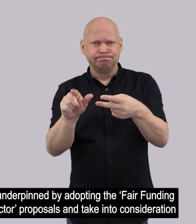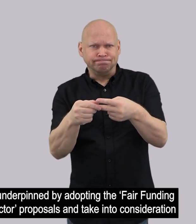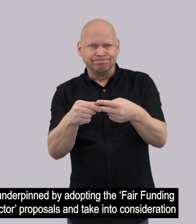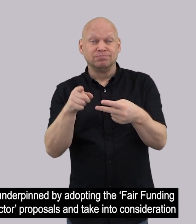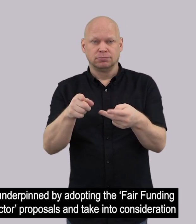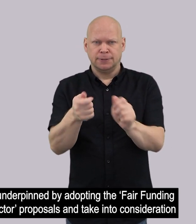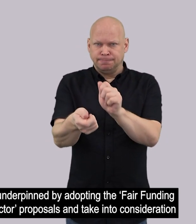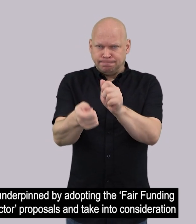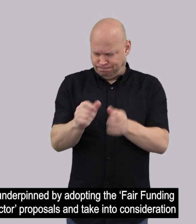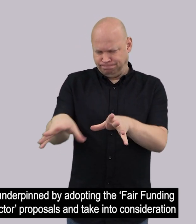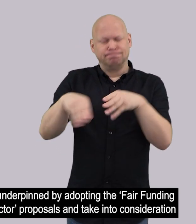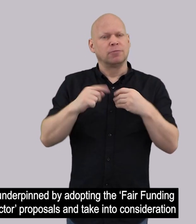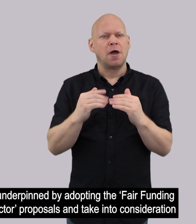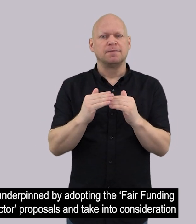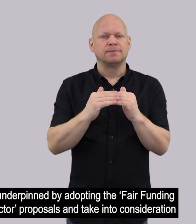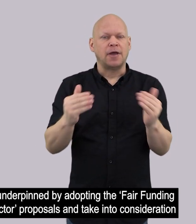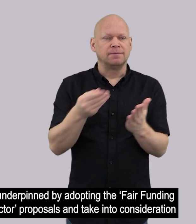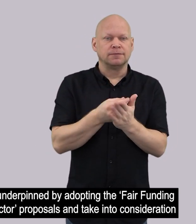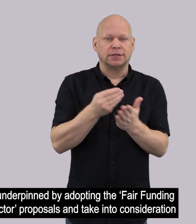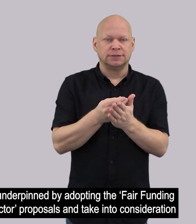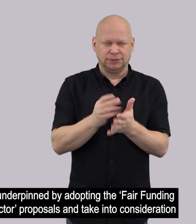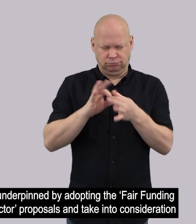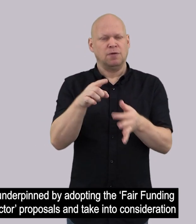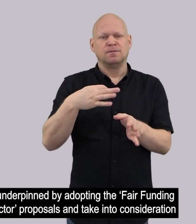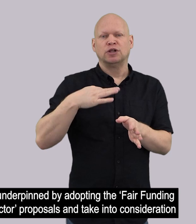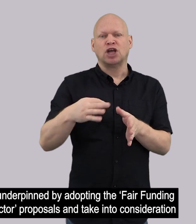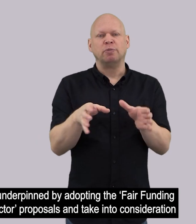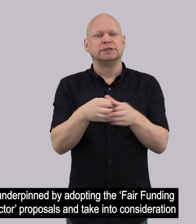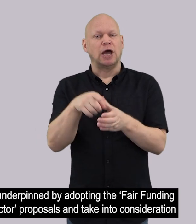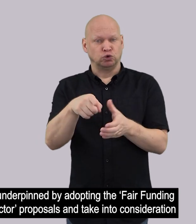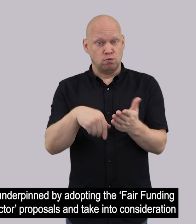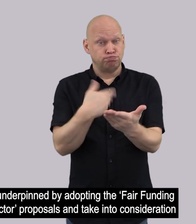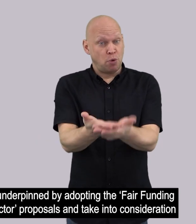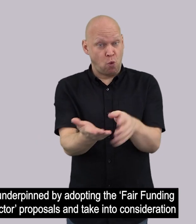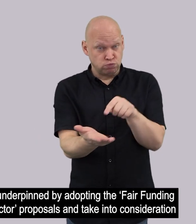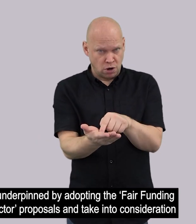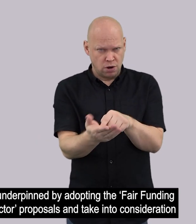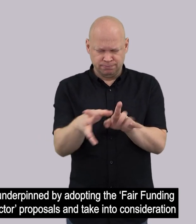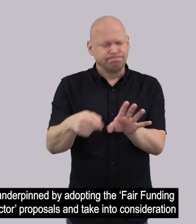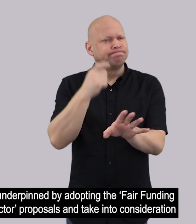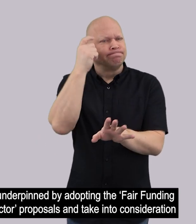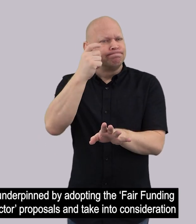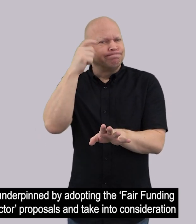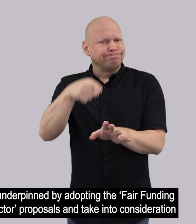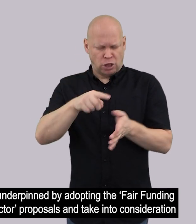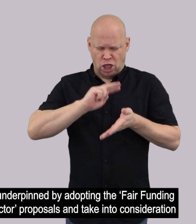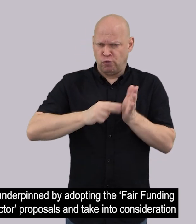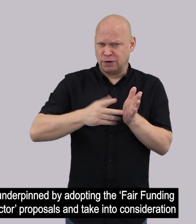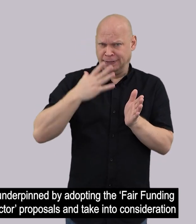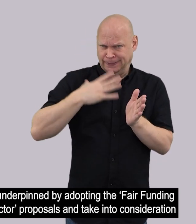This work must be underpinned by adopting the fair funding for voluntary sector proposals and take into consideration the arrangements that are needed for the